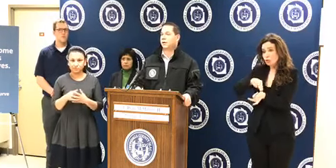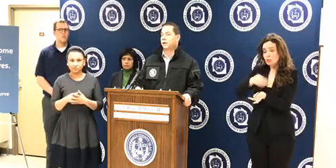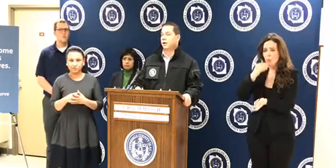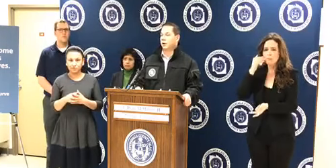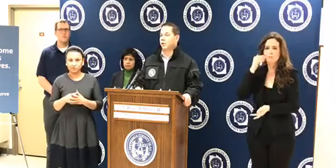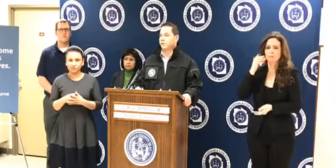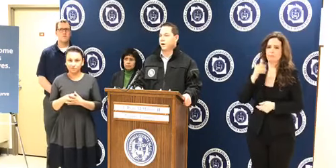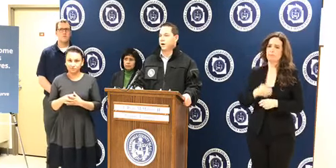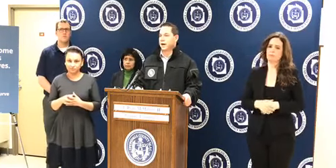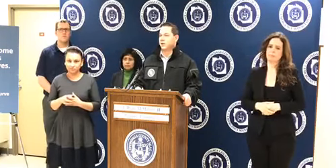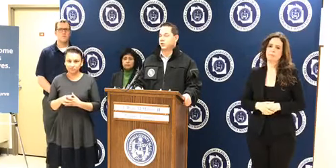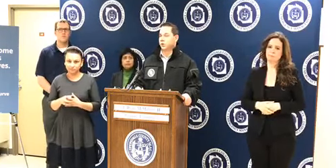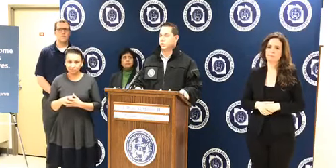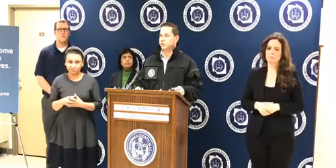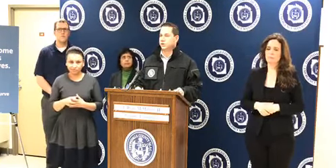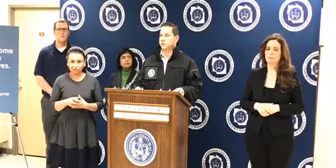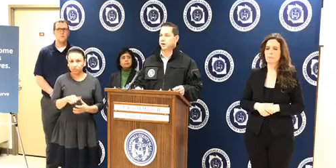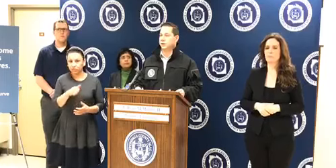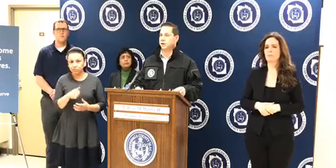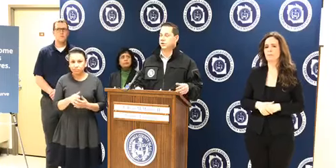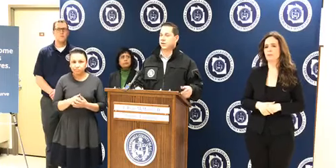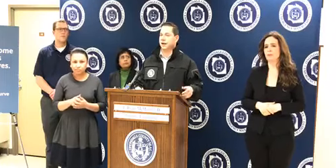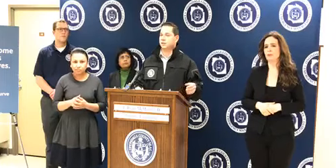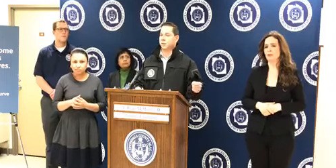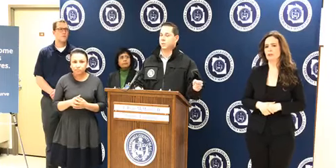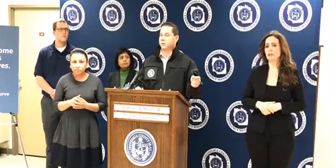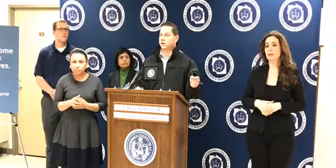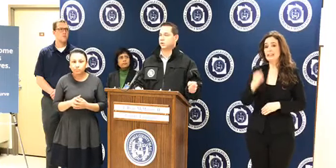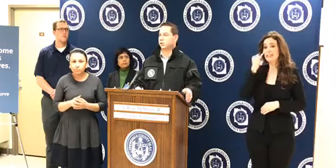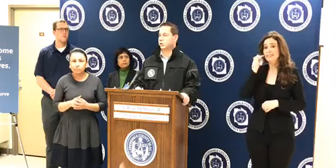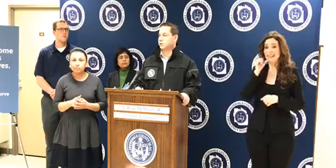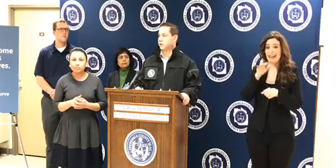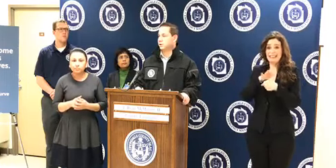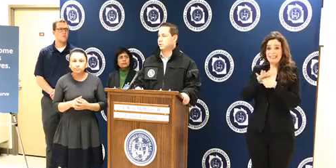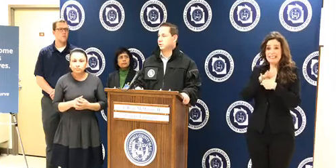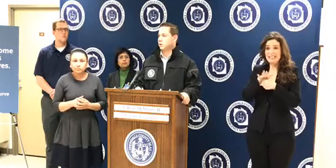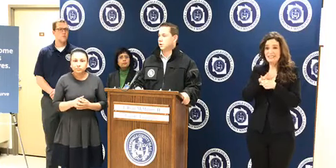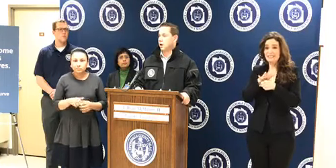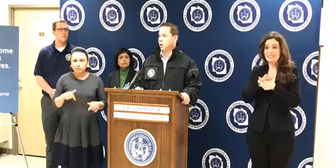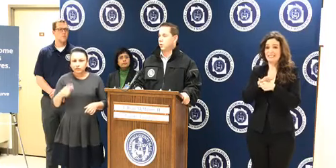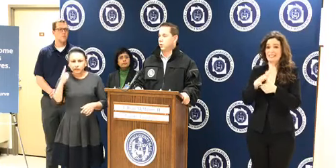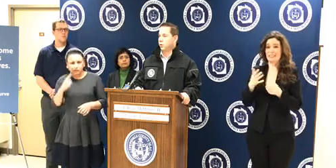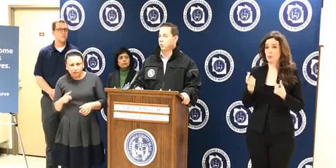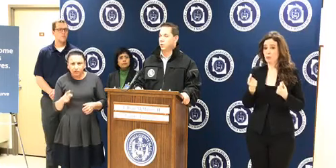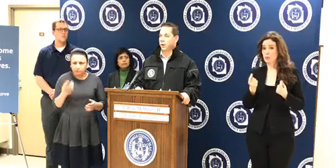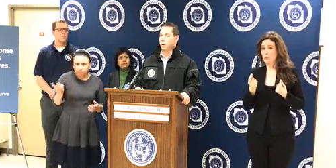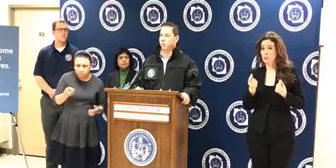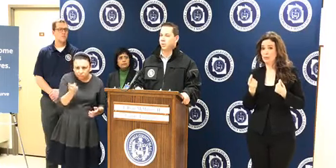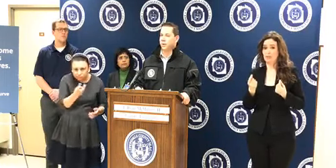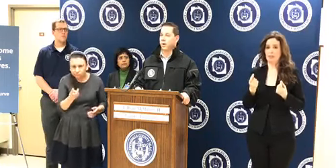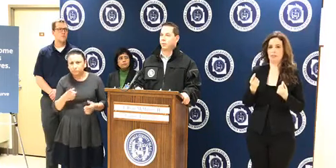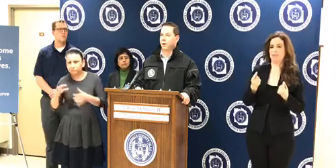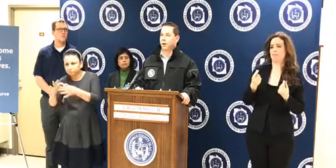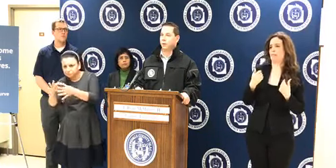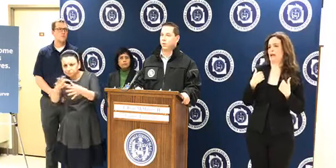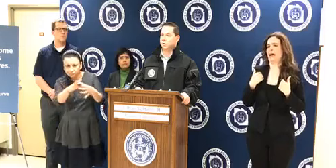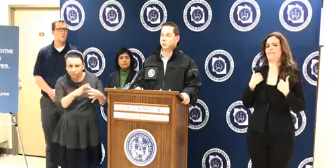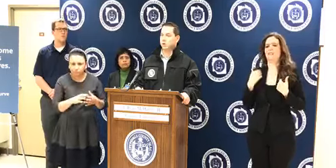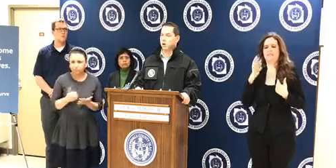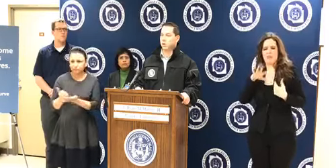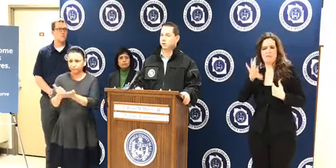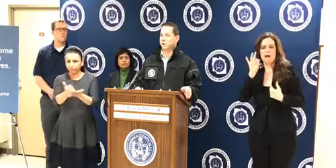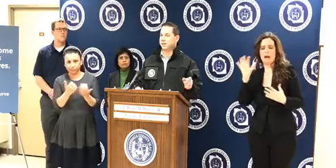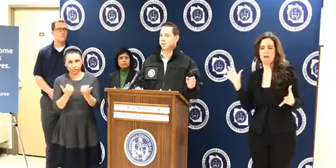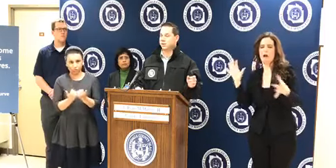event of any shortages in daycare slots about potential surge sites where we will open them up once